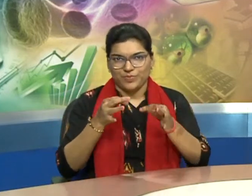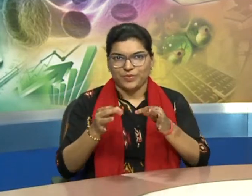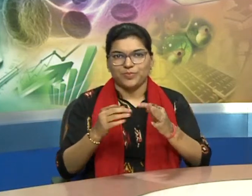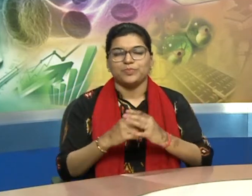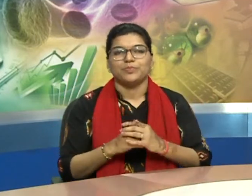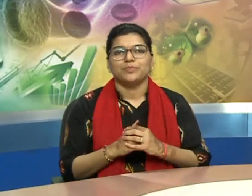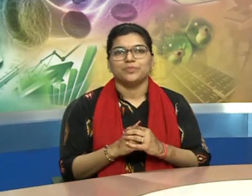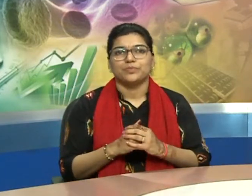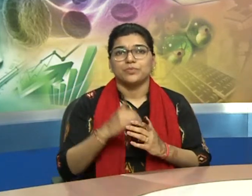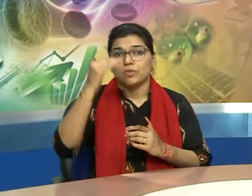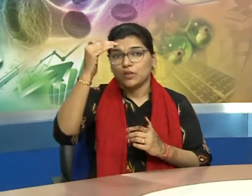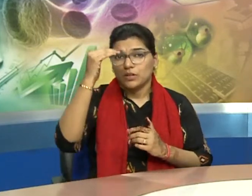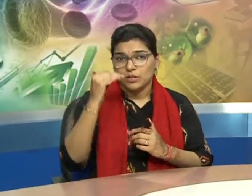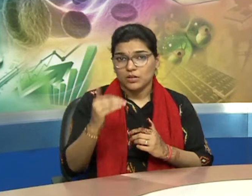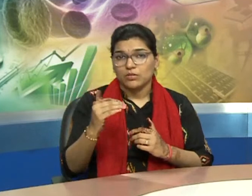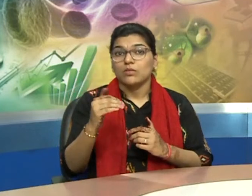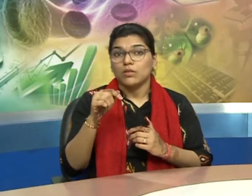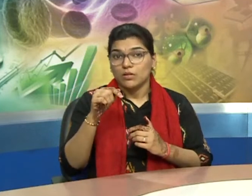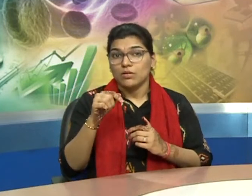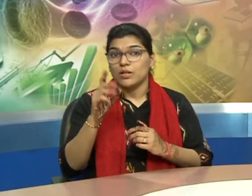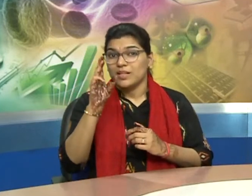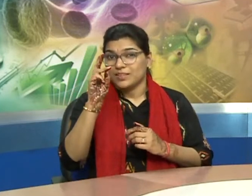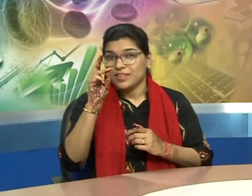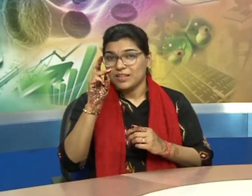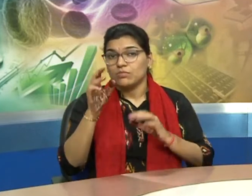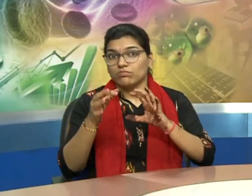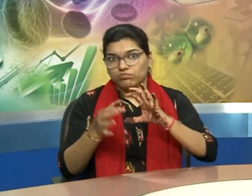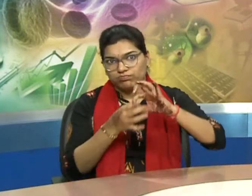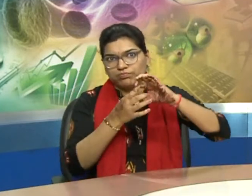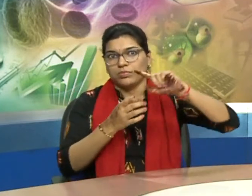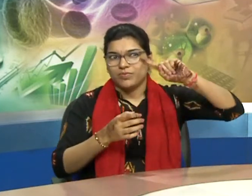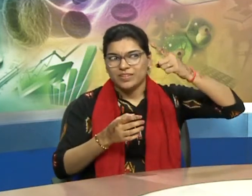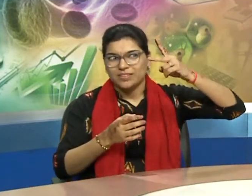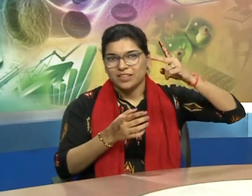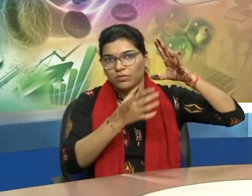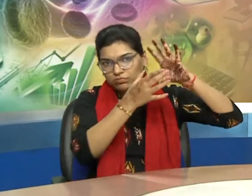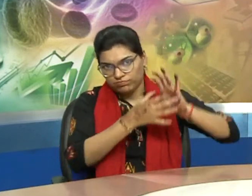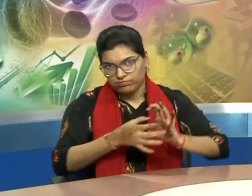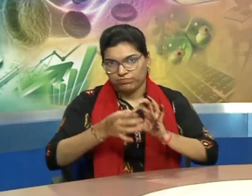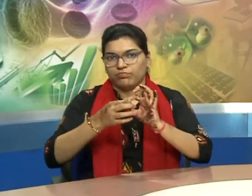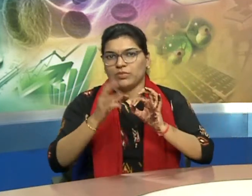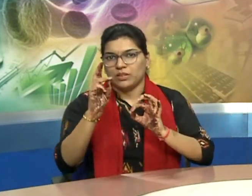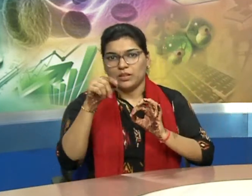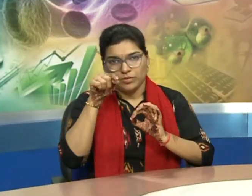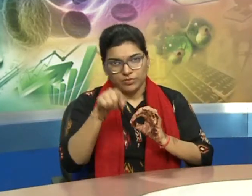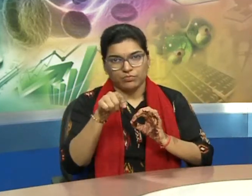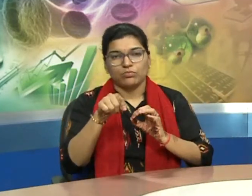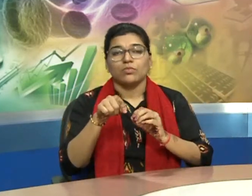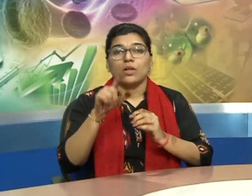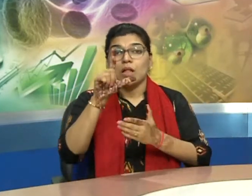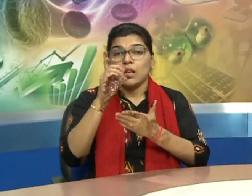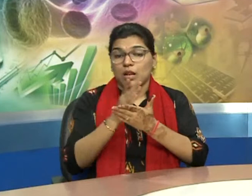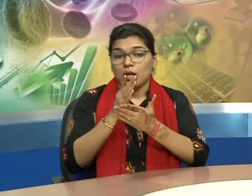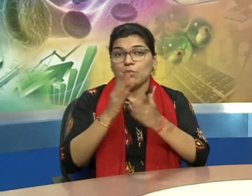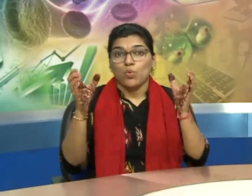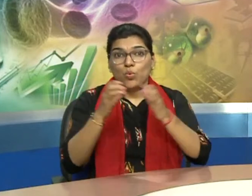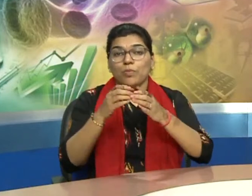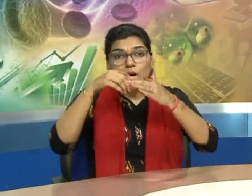We will understand in detail. And the third objective, which is also in continuation of the first